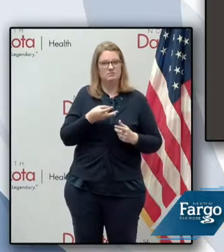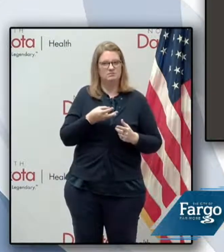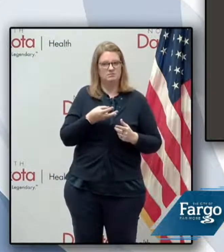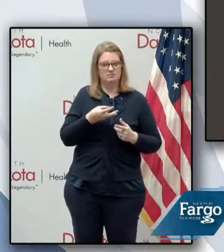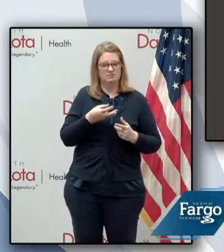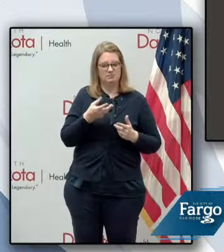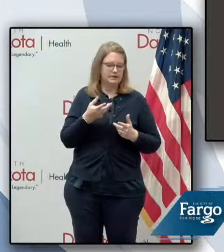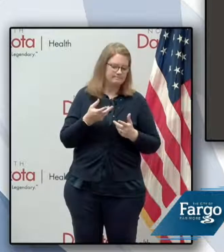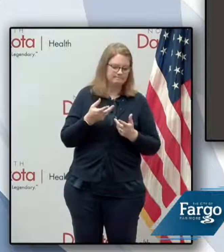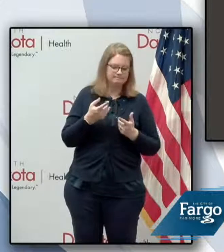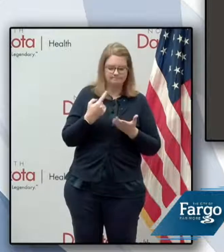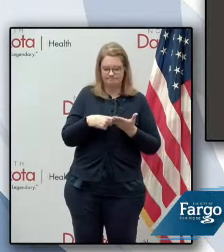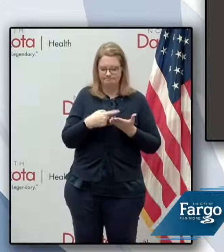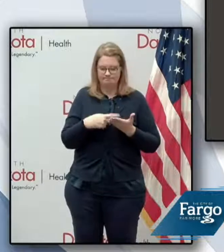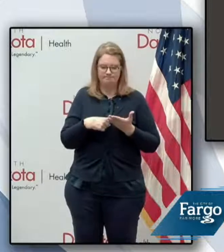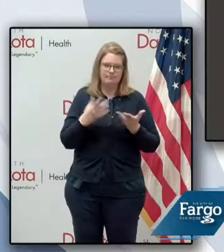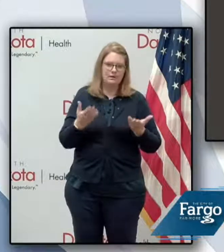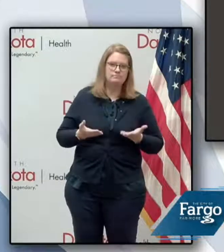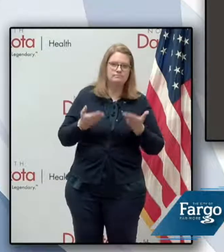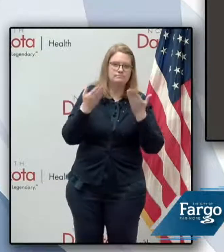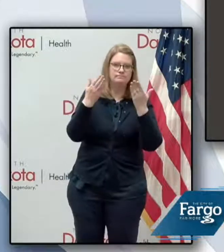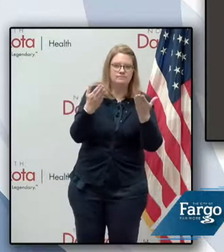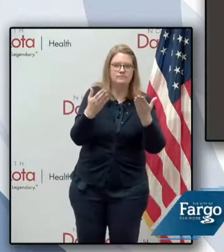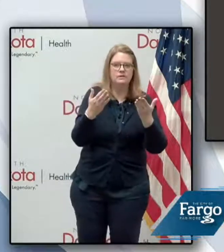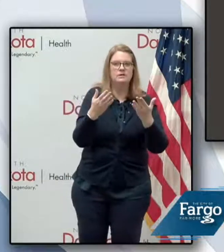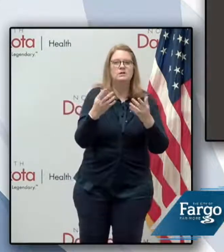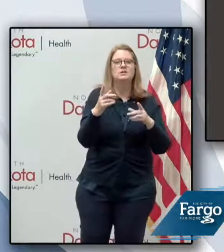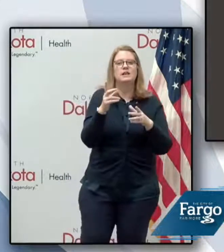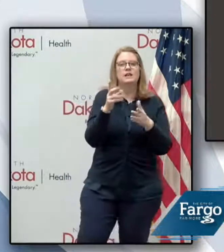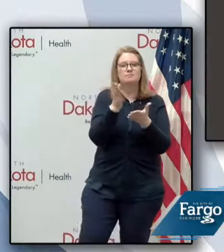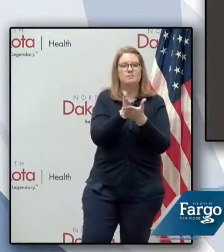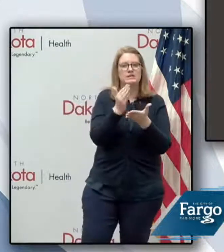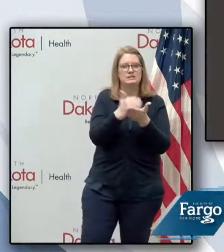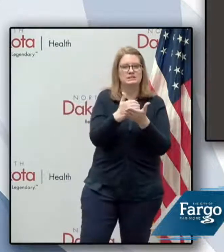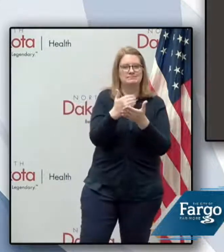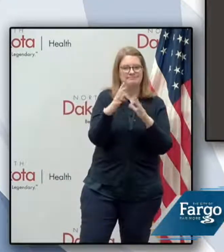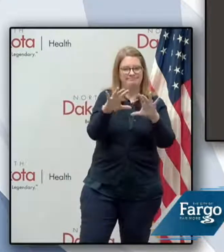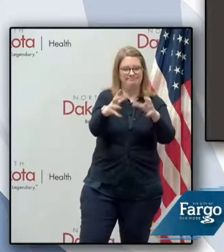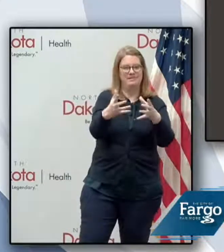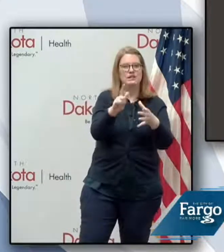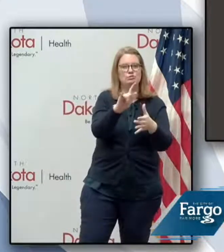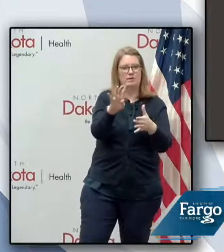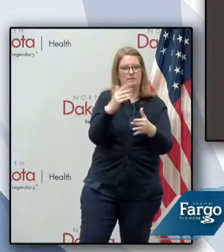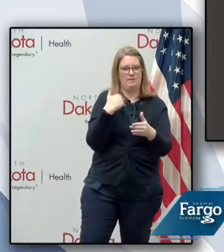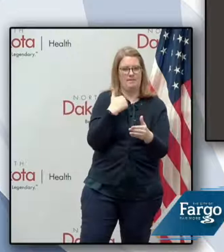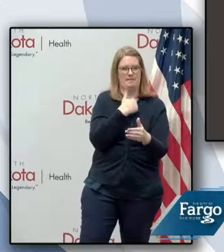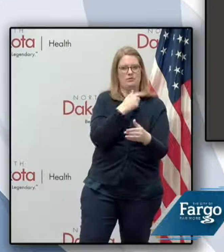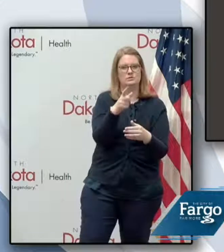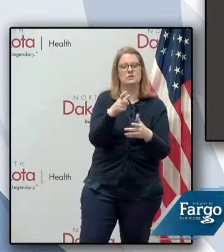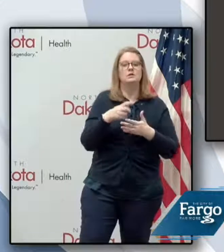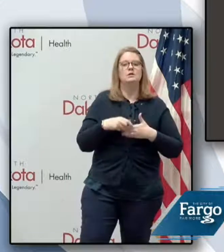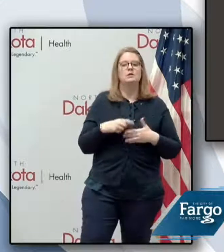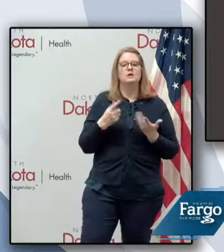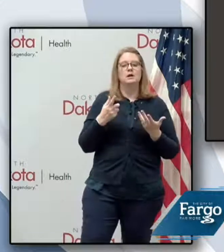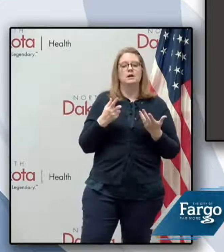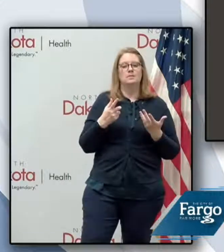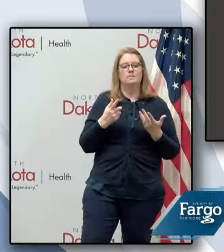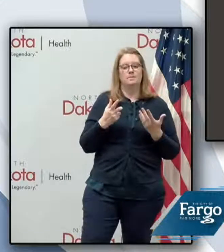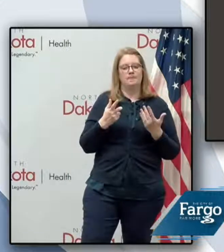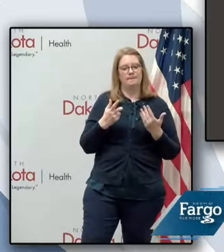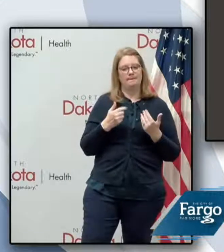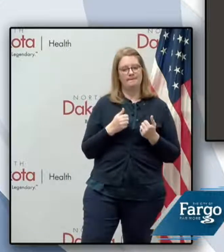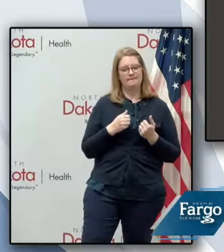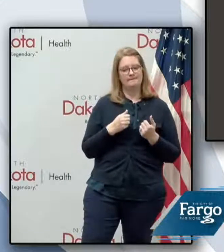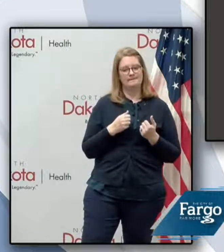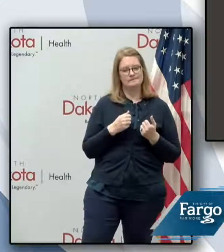week by the 24-member legislative budget section. But as of today, approvals that came out, we're going forward